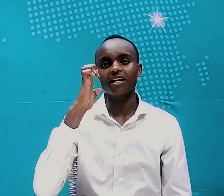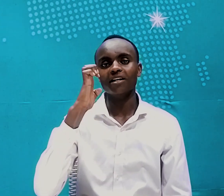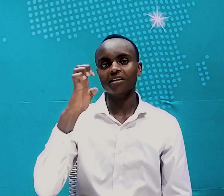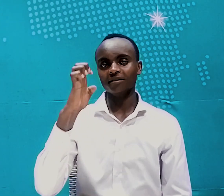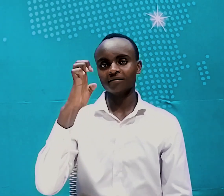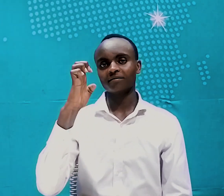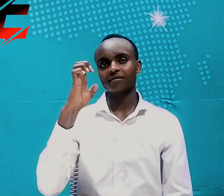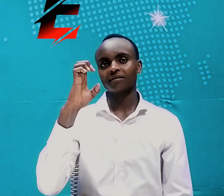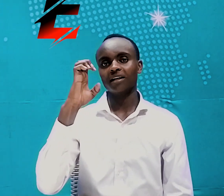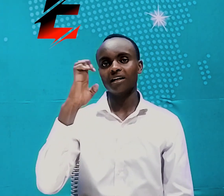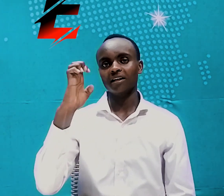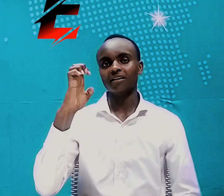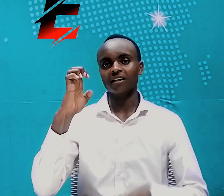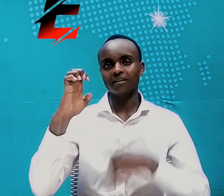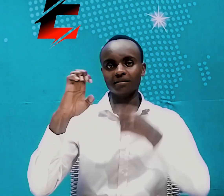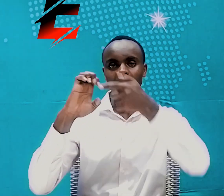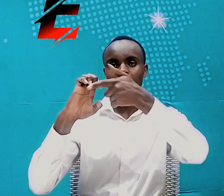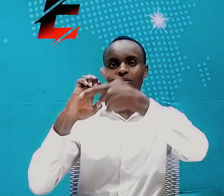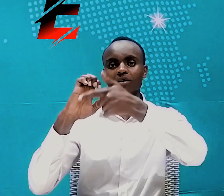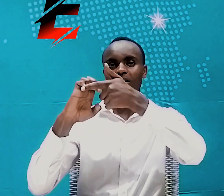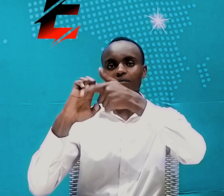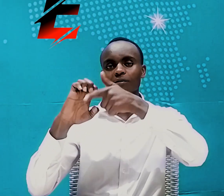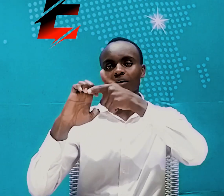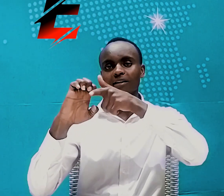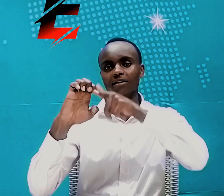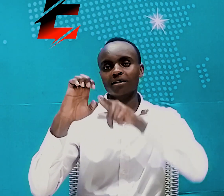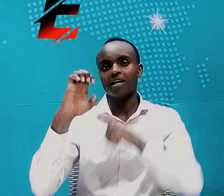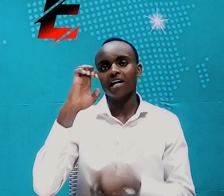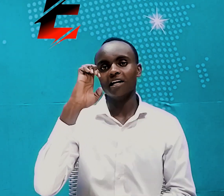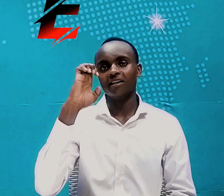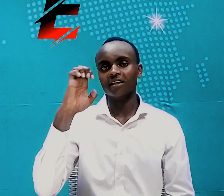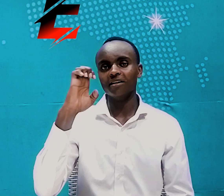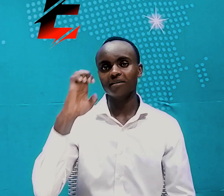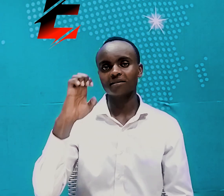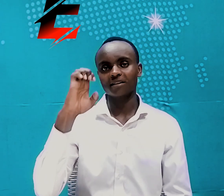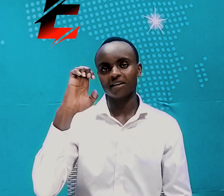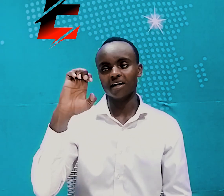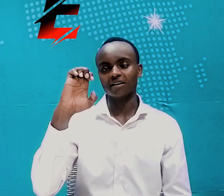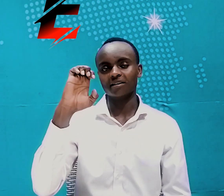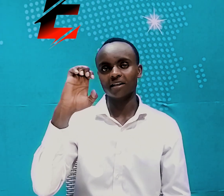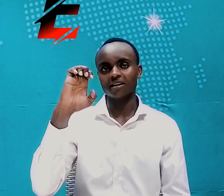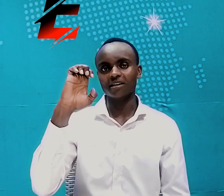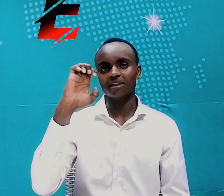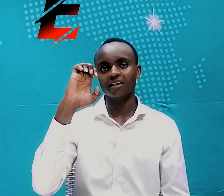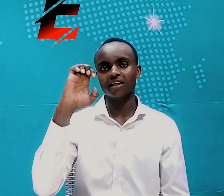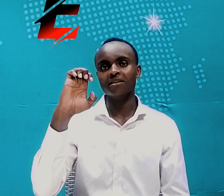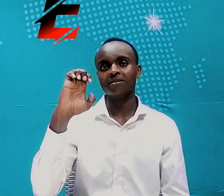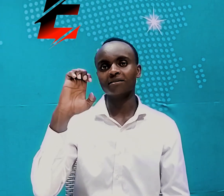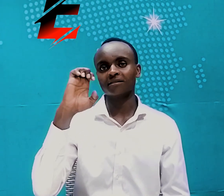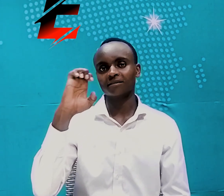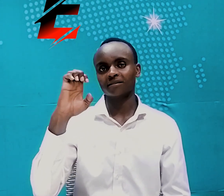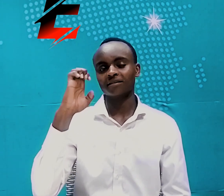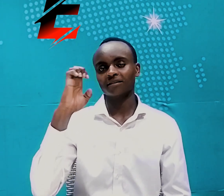E. Letter E. Make sure they are folded. Letter E. Yeah, like that. Letter E.